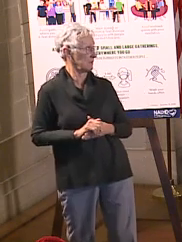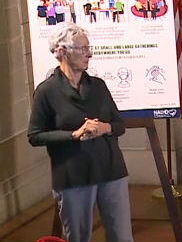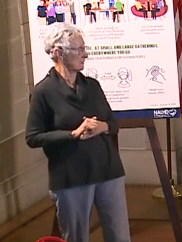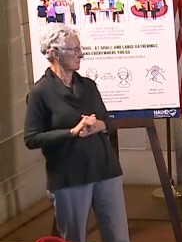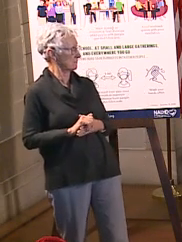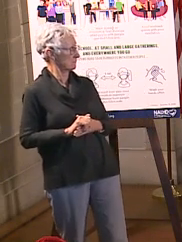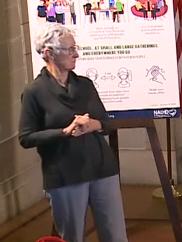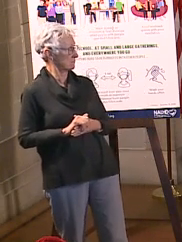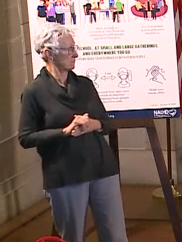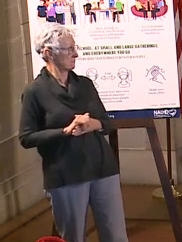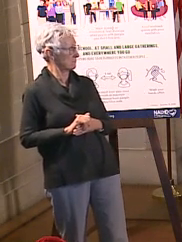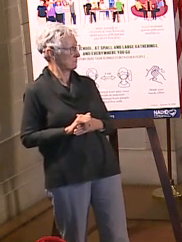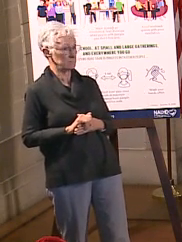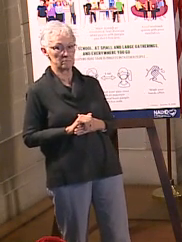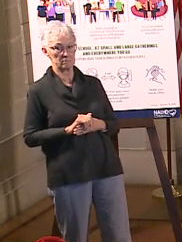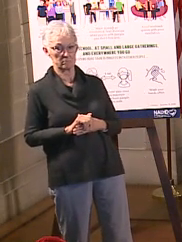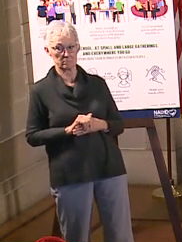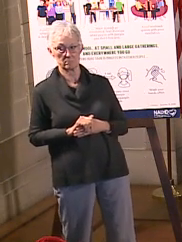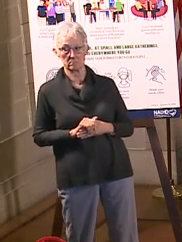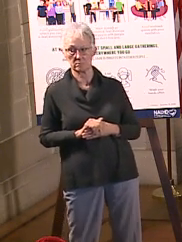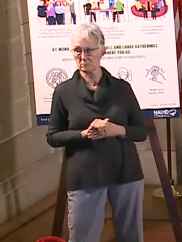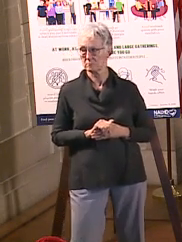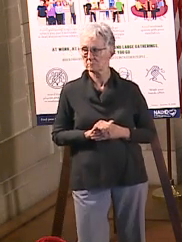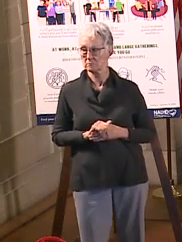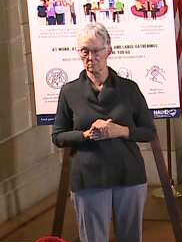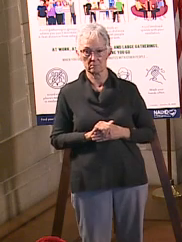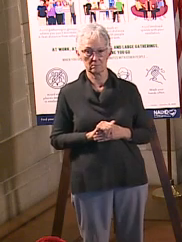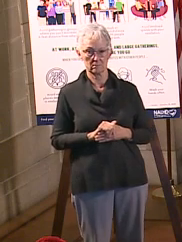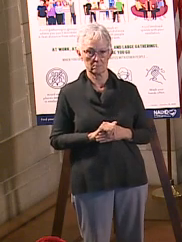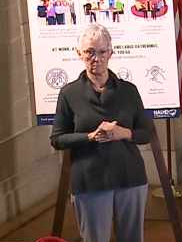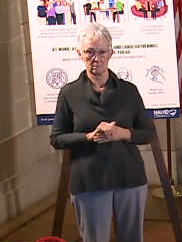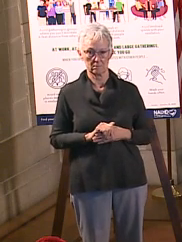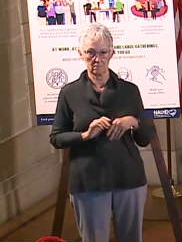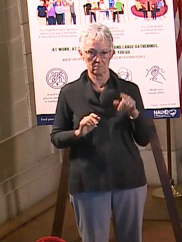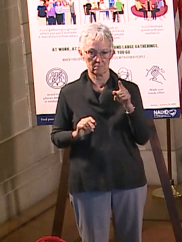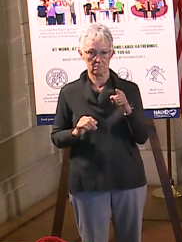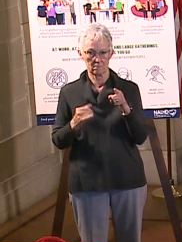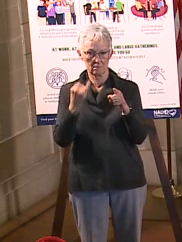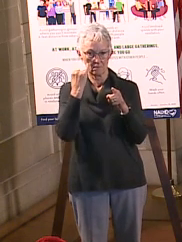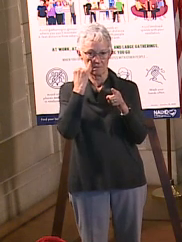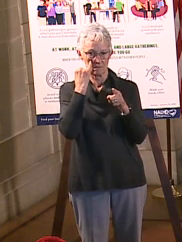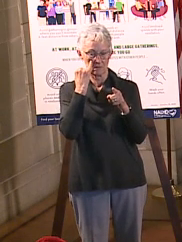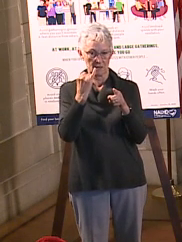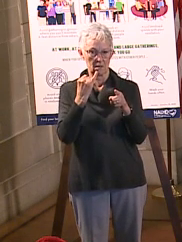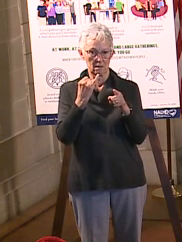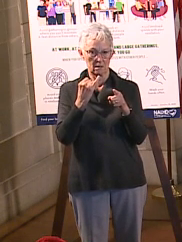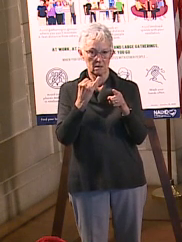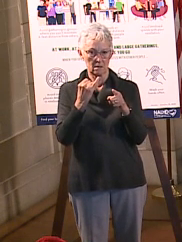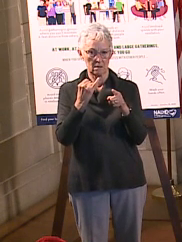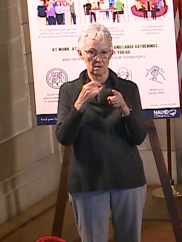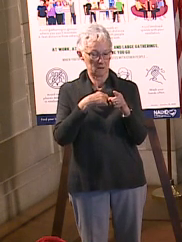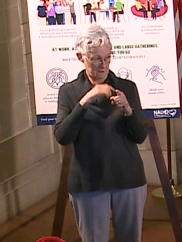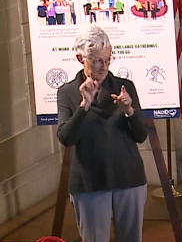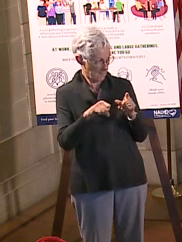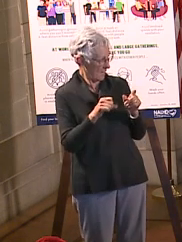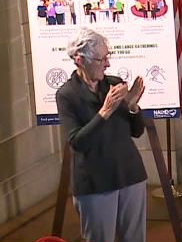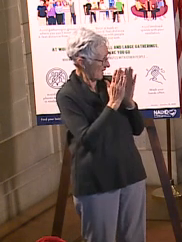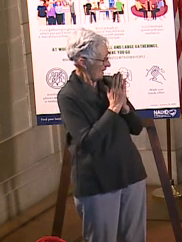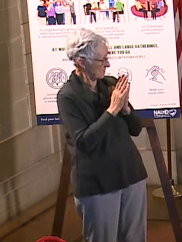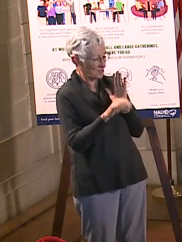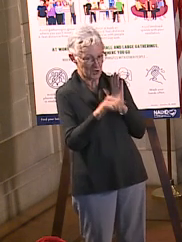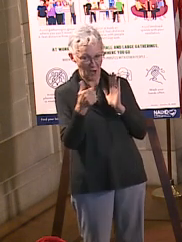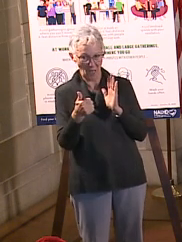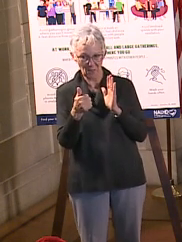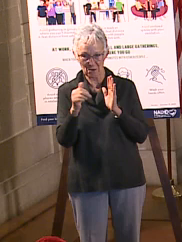without any degradation in service. Yeah, Andrew. Have I personally exceeded my mask mandate questions to you yet, or can I ask another? You can ask another